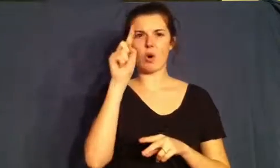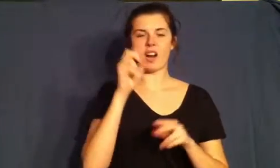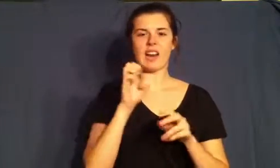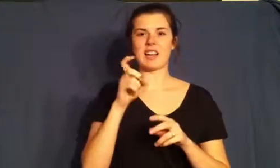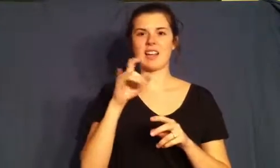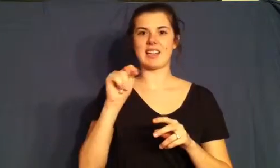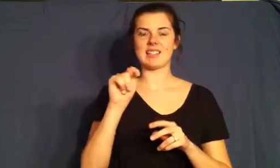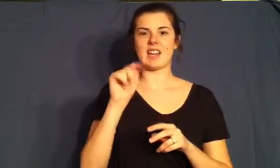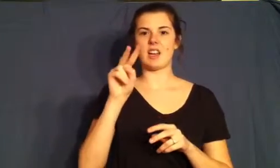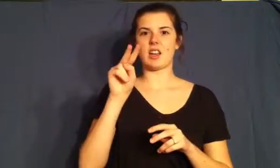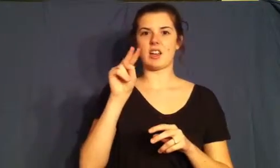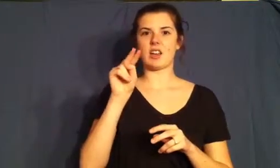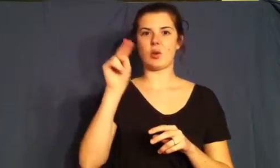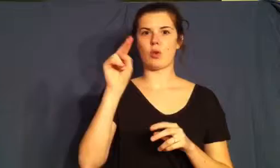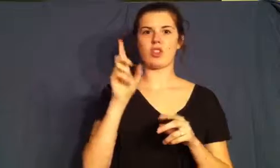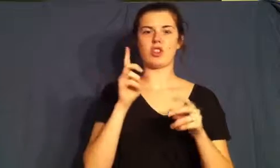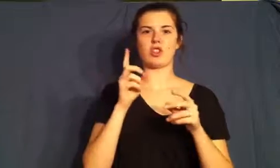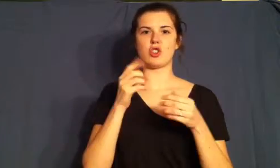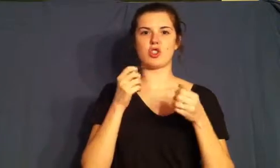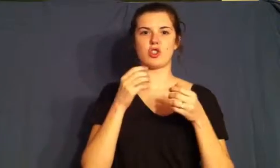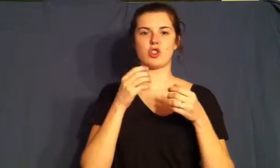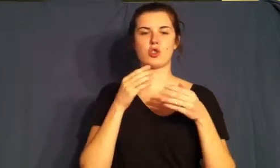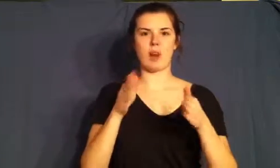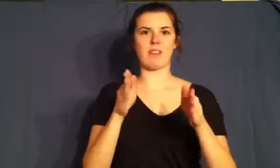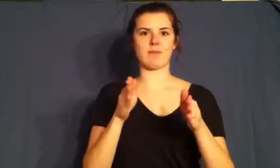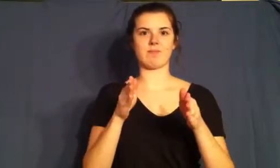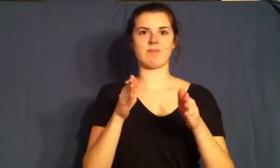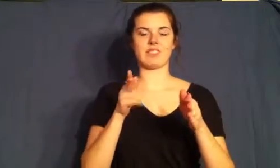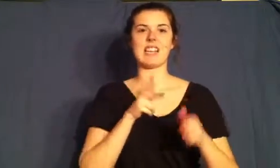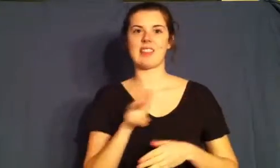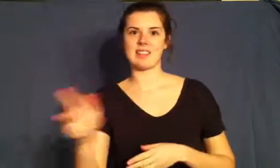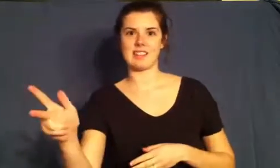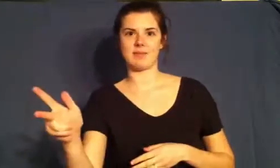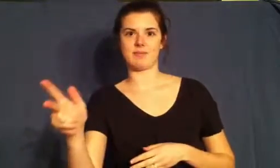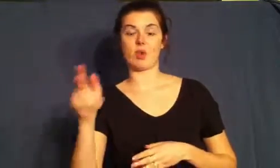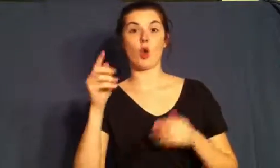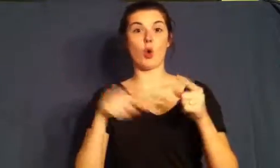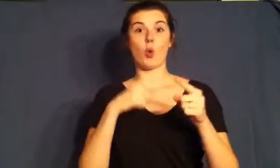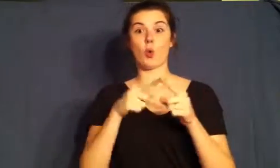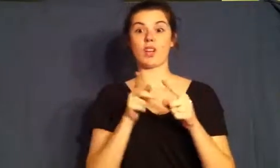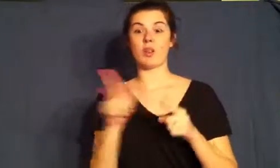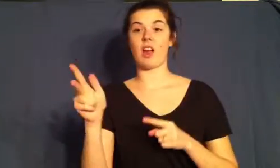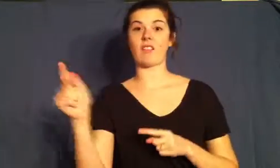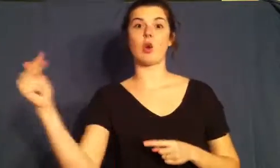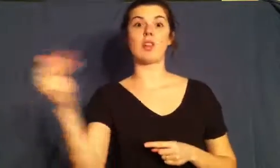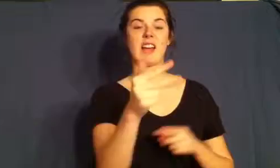exit. When you get off the freeway, turn left. You'll be going west towards the ocean. You'll cross back over the